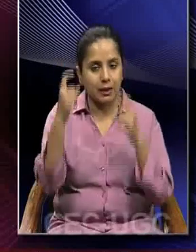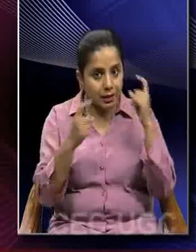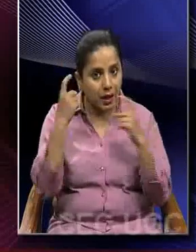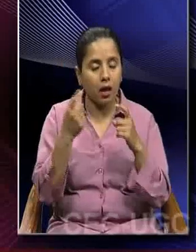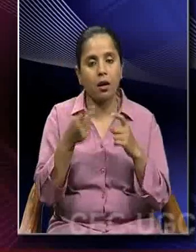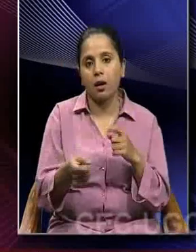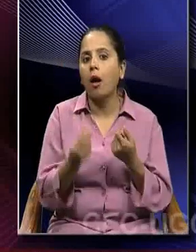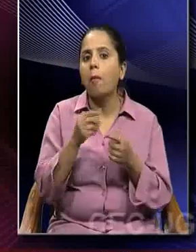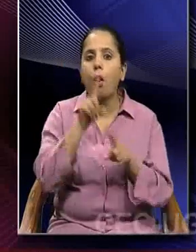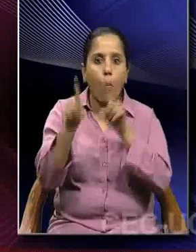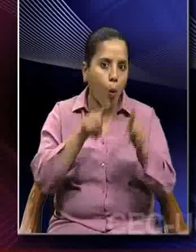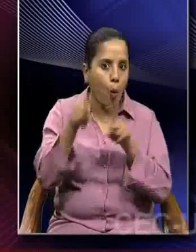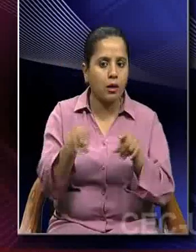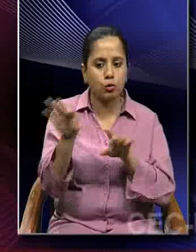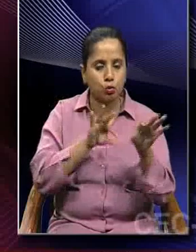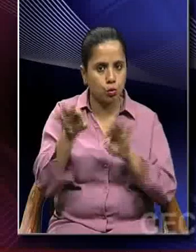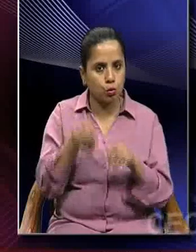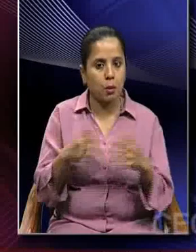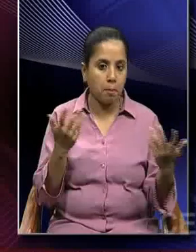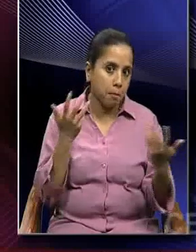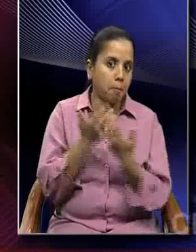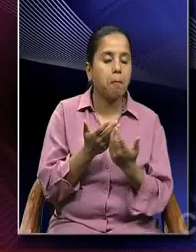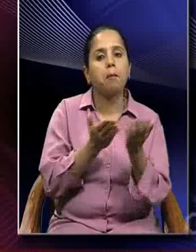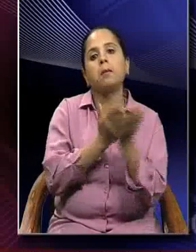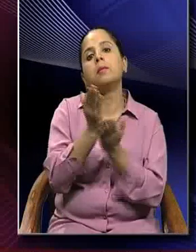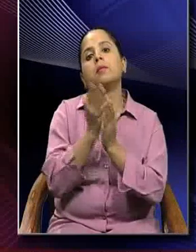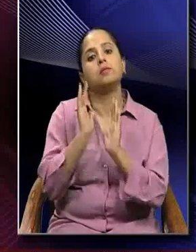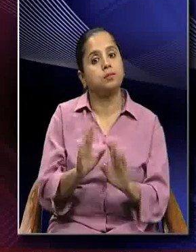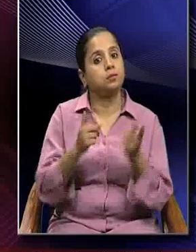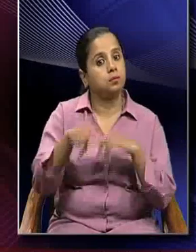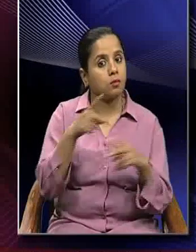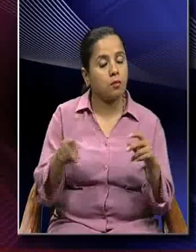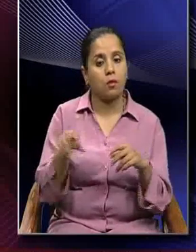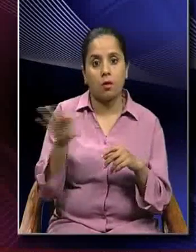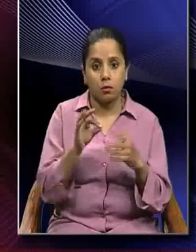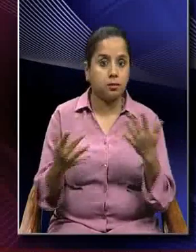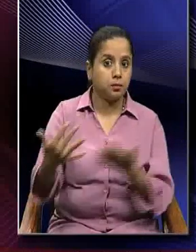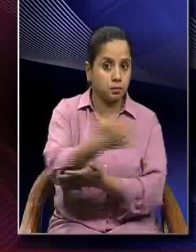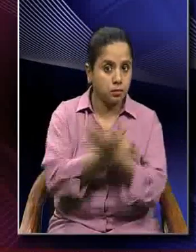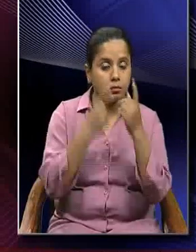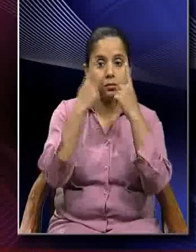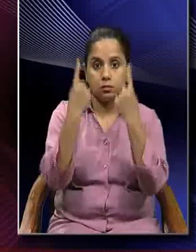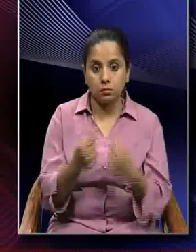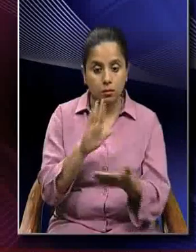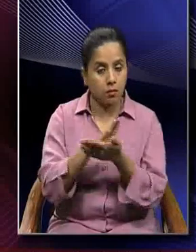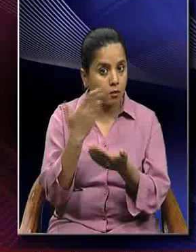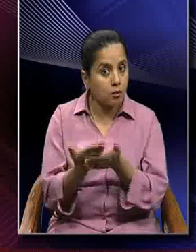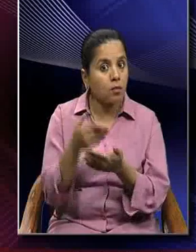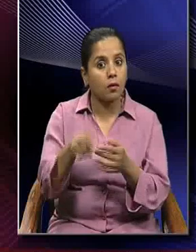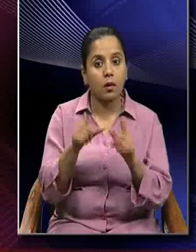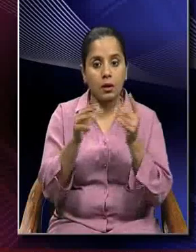the inquiry, and selecting the suitable methods for collecting, analyzing, and interpreting data